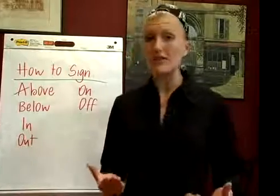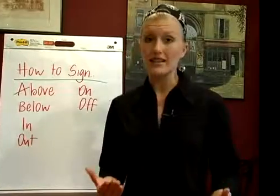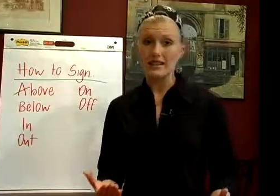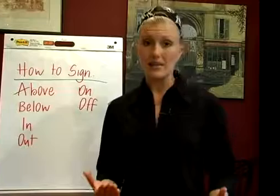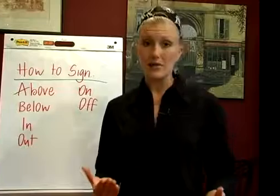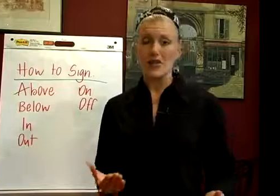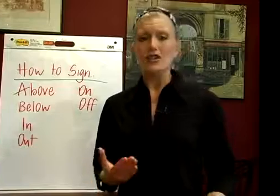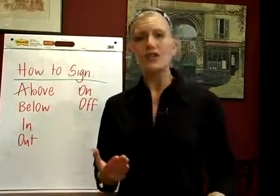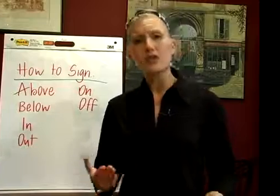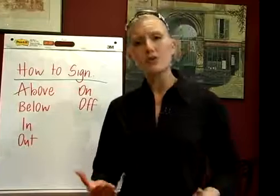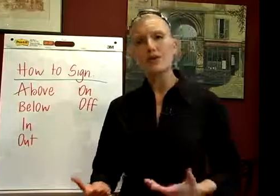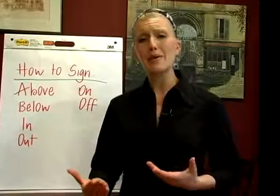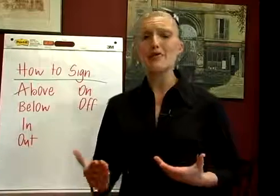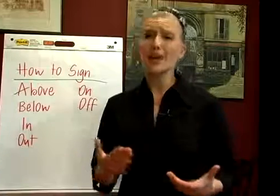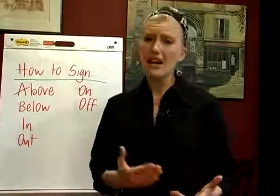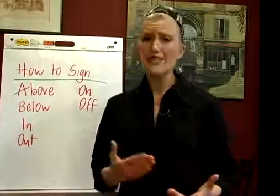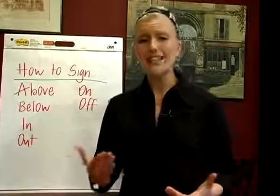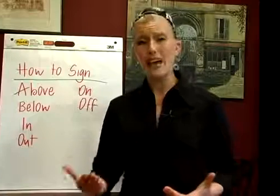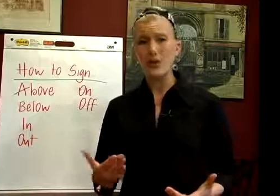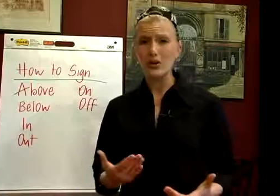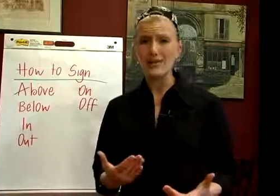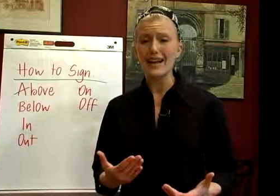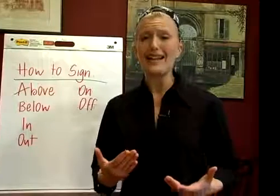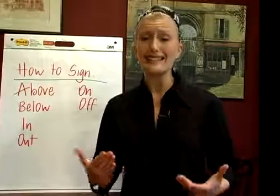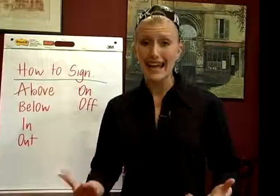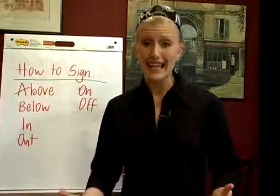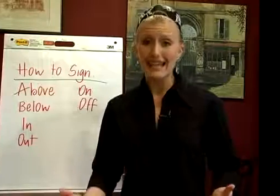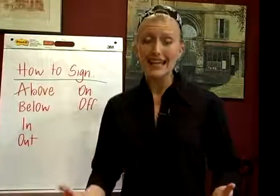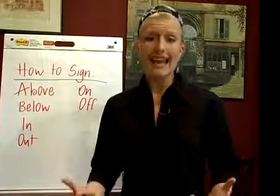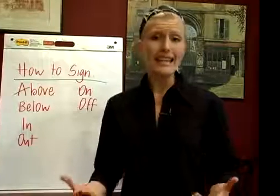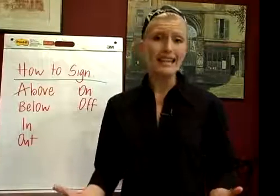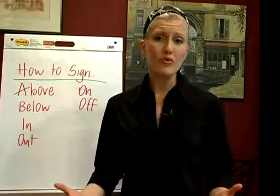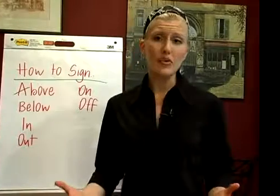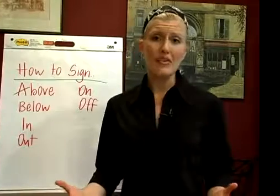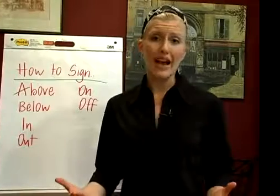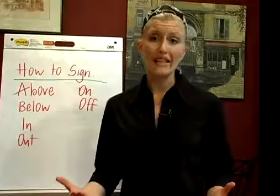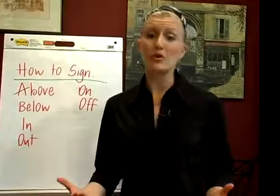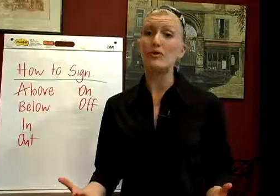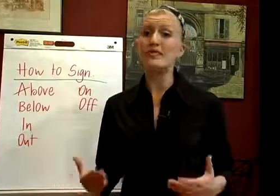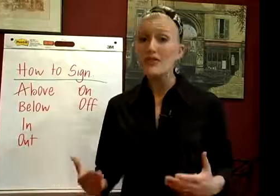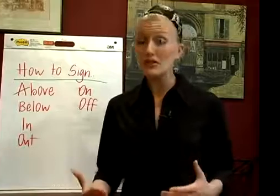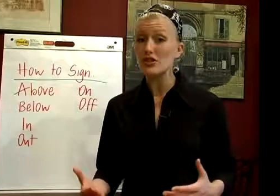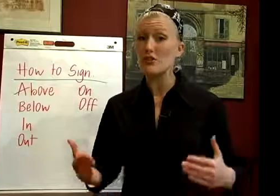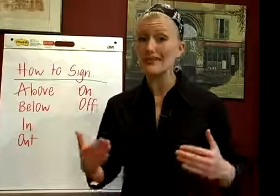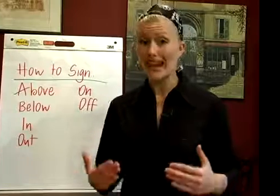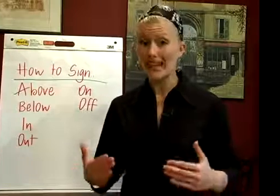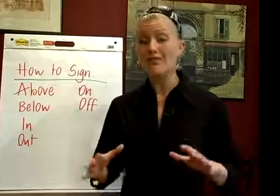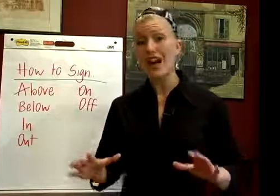sign language, to learn between maybe 5 to 10 words a day. Anything more than that and it will be difficult to retain. 5 is a